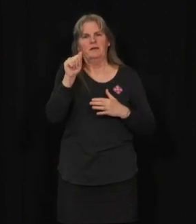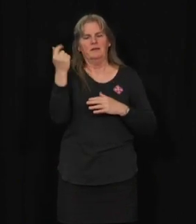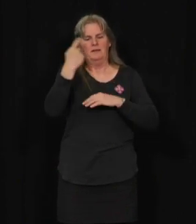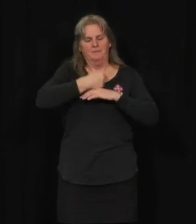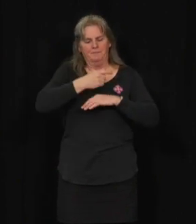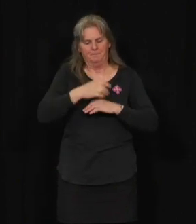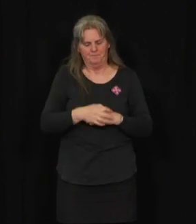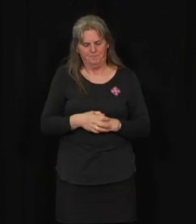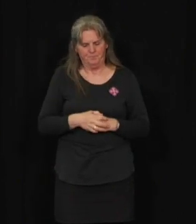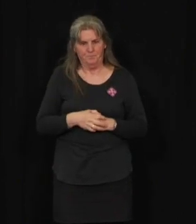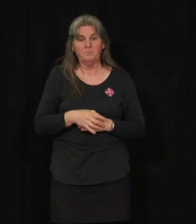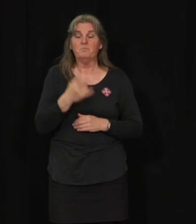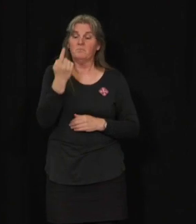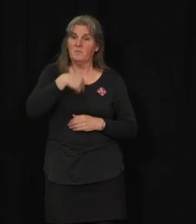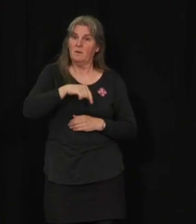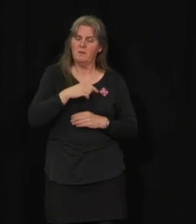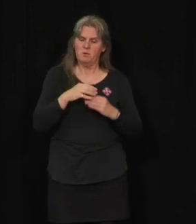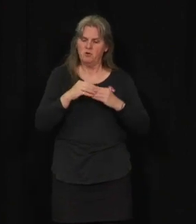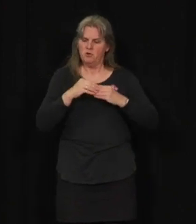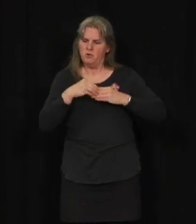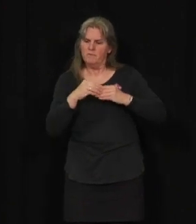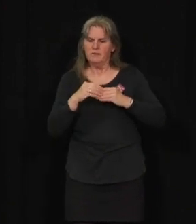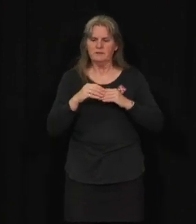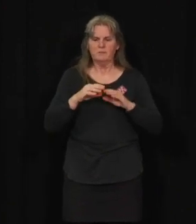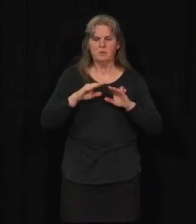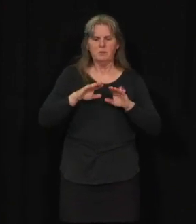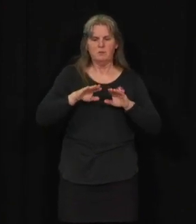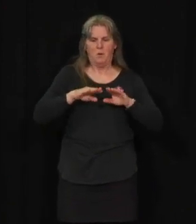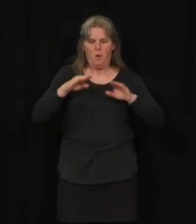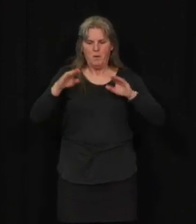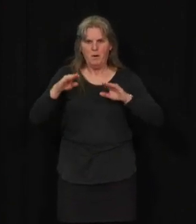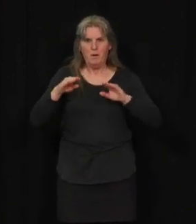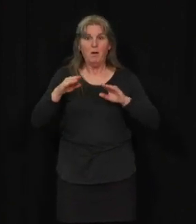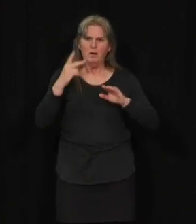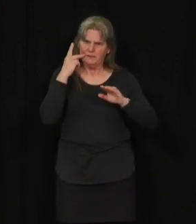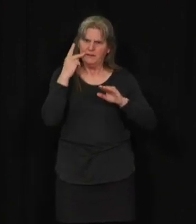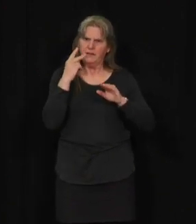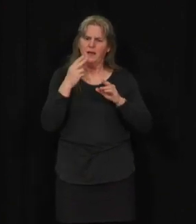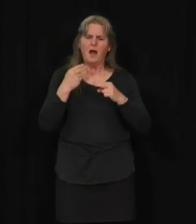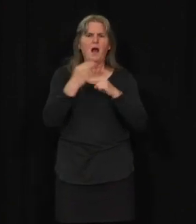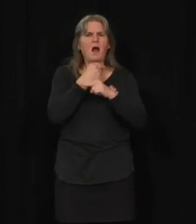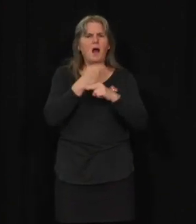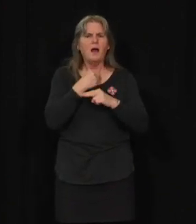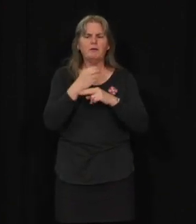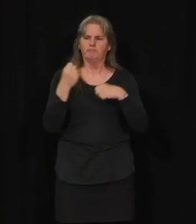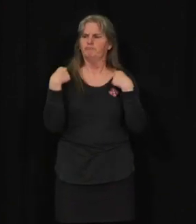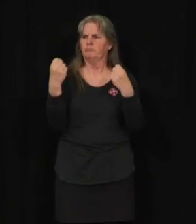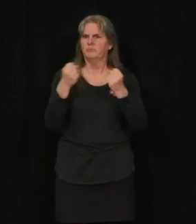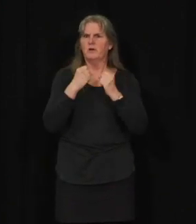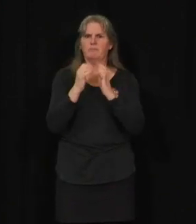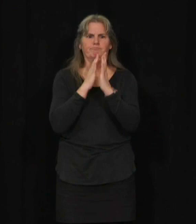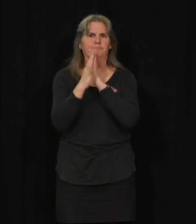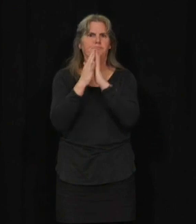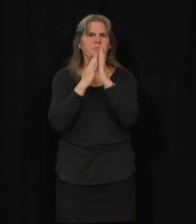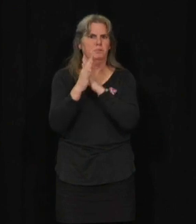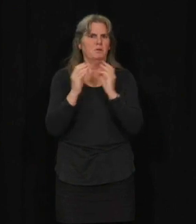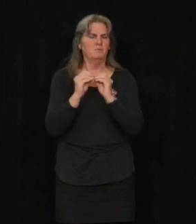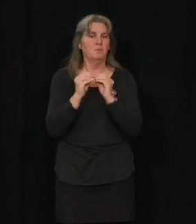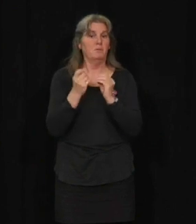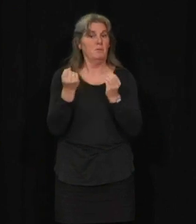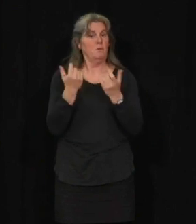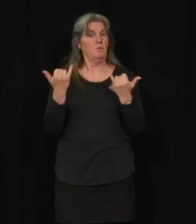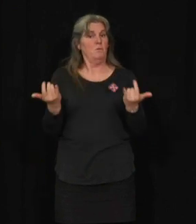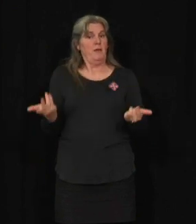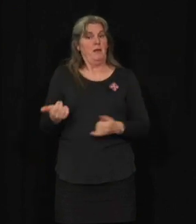As we begin to lift restrictions, we're also seeing more traffic on the roads. And this is a good reminder that this week is Canada Road Safety Week